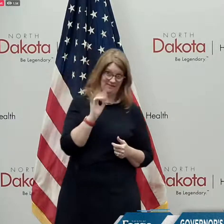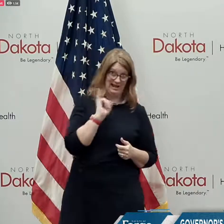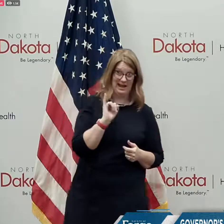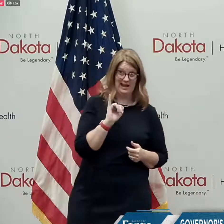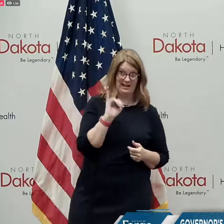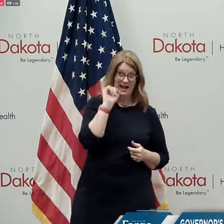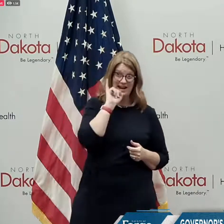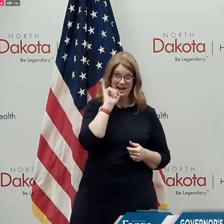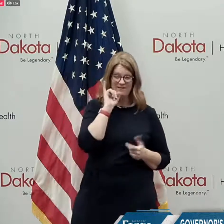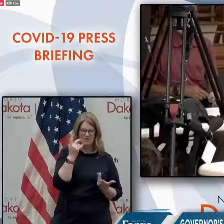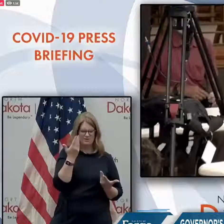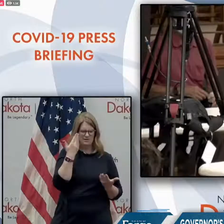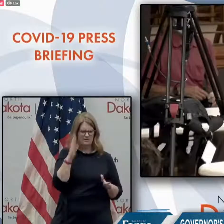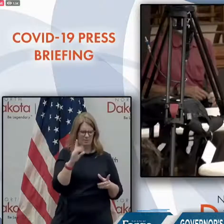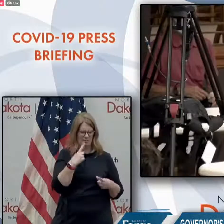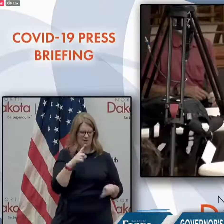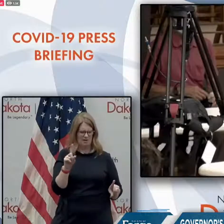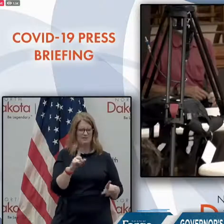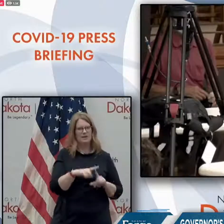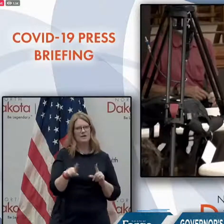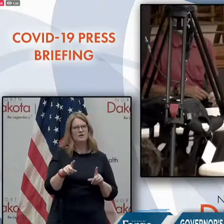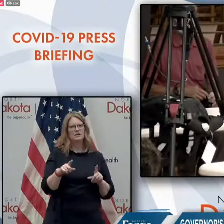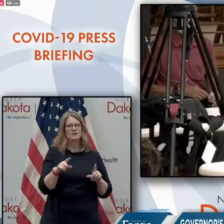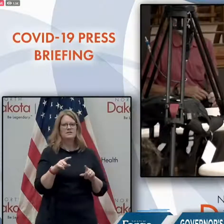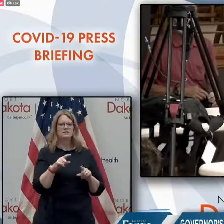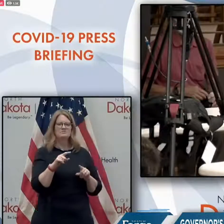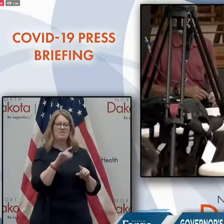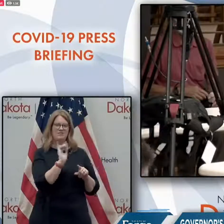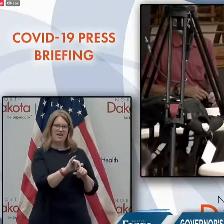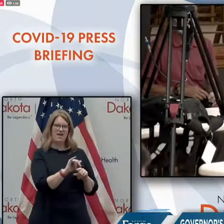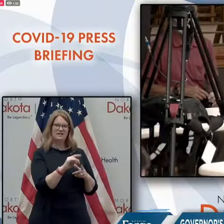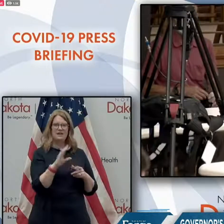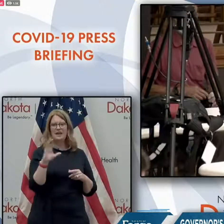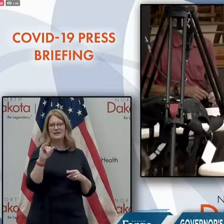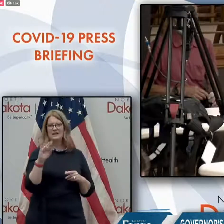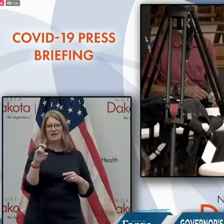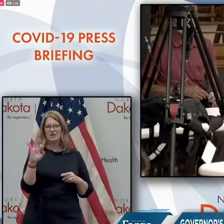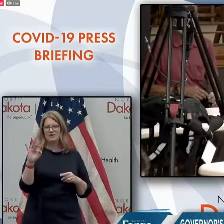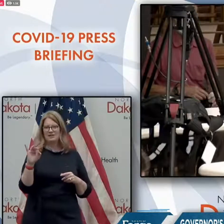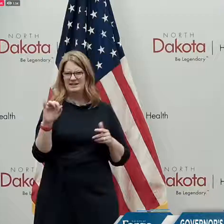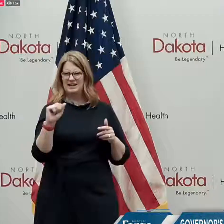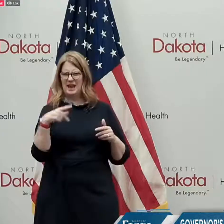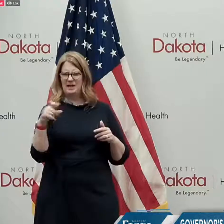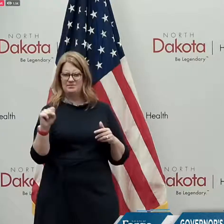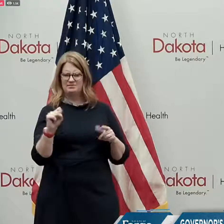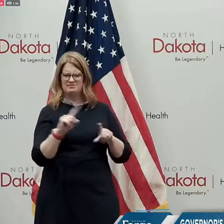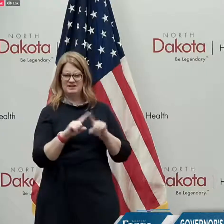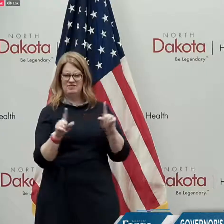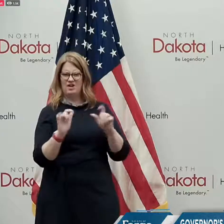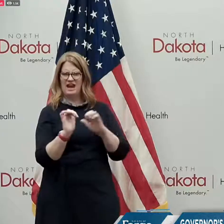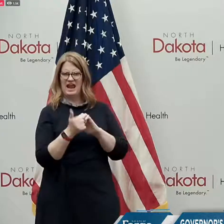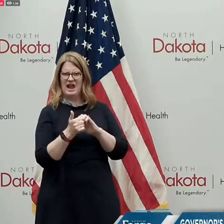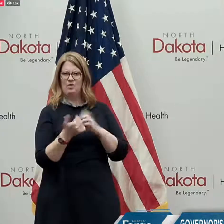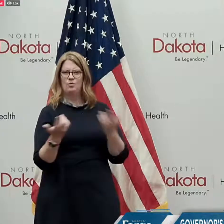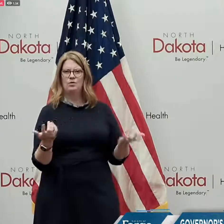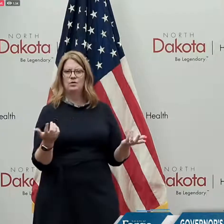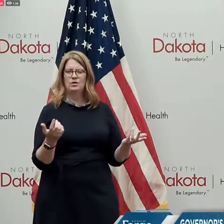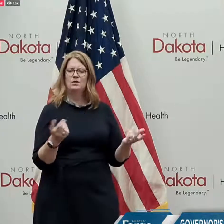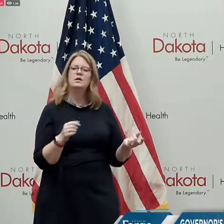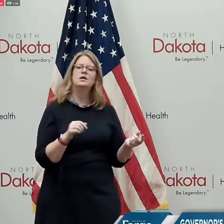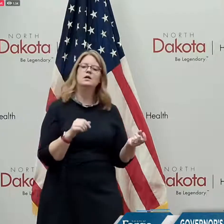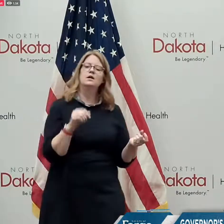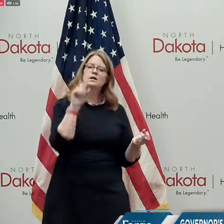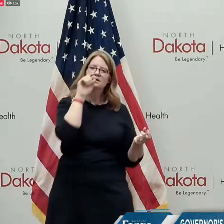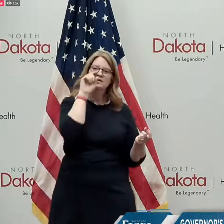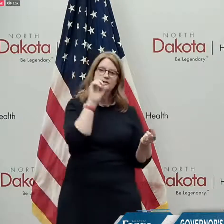that works. But what's the difference between that and these Care19 apps? It's a good question. And the work that Apple